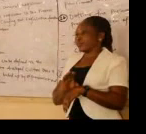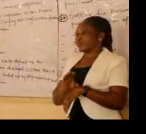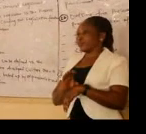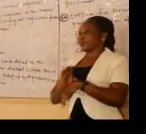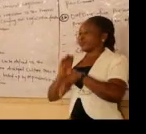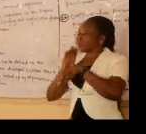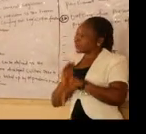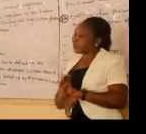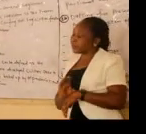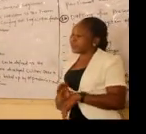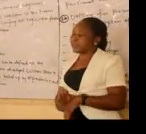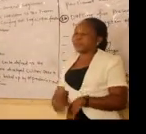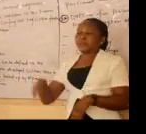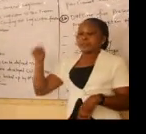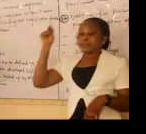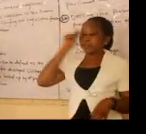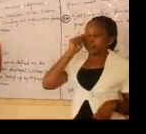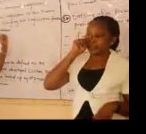Sierra Leone,